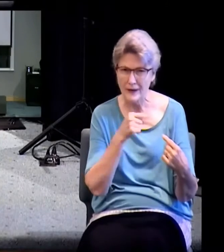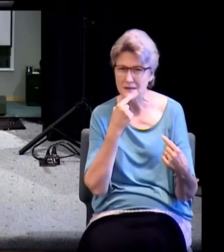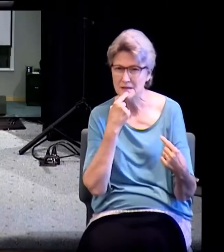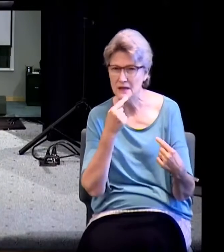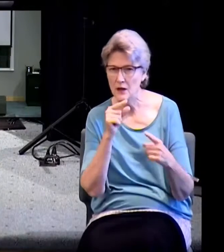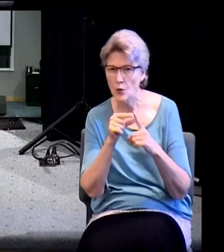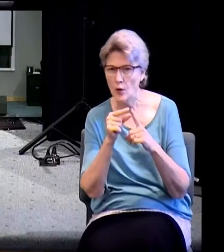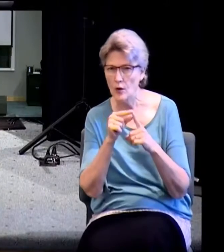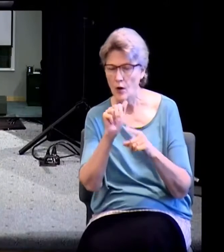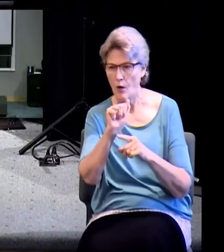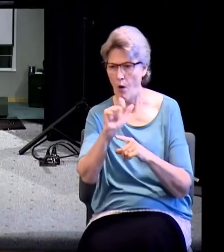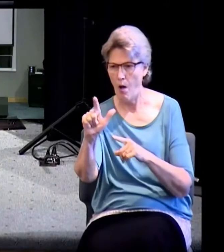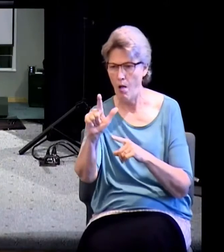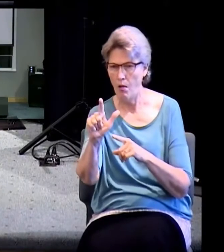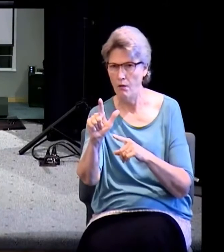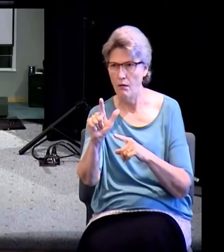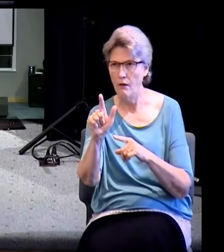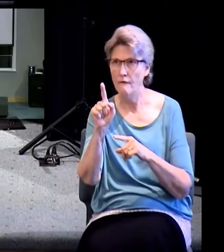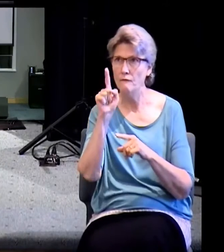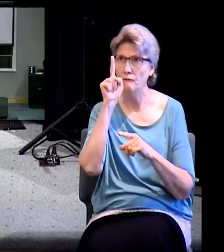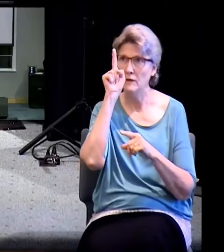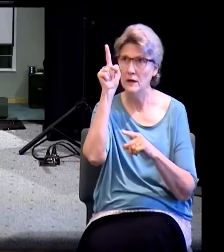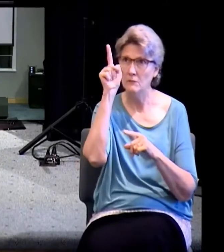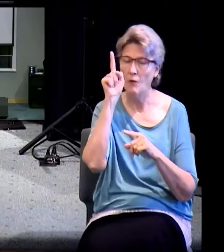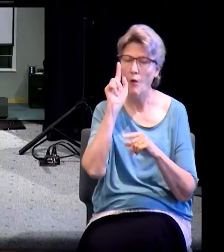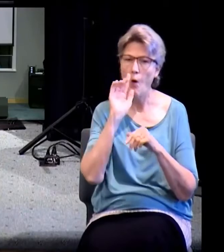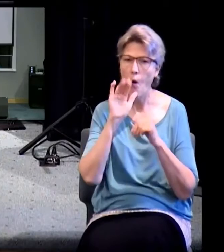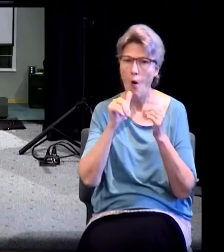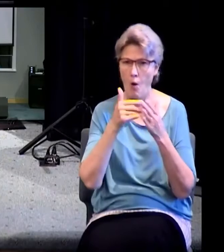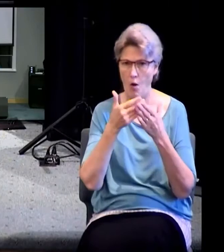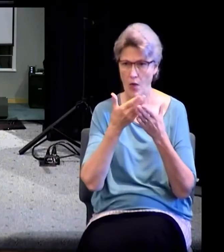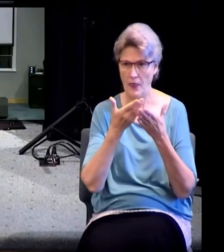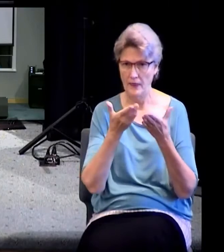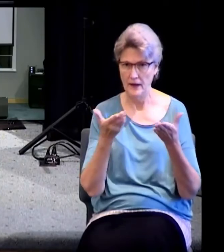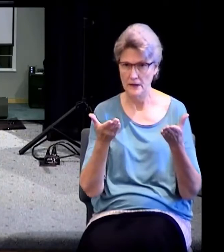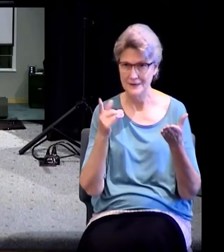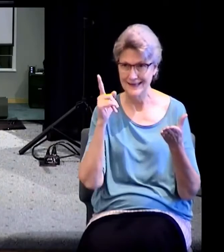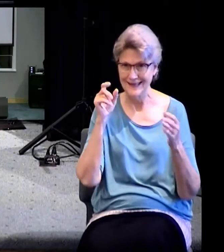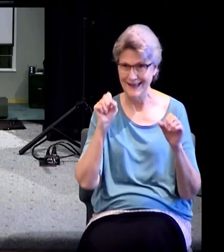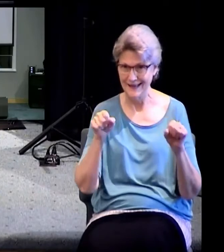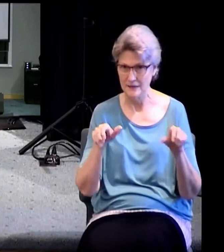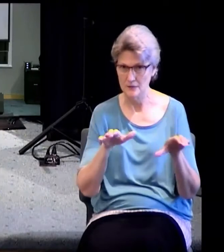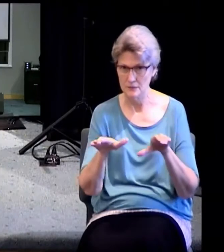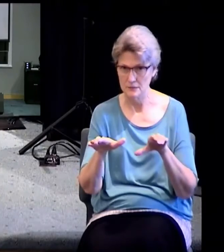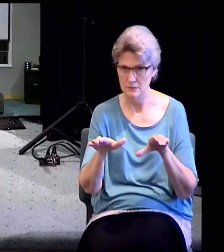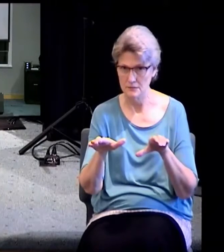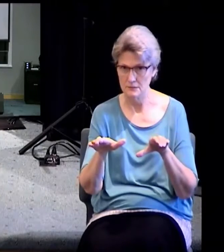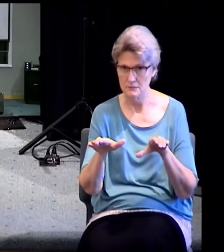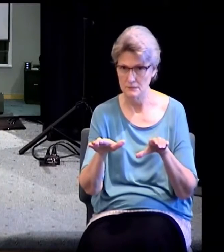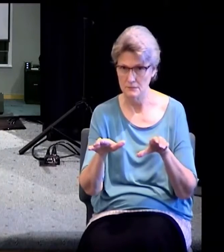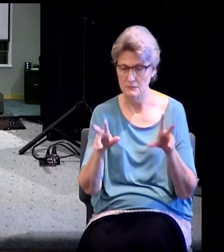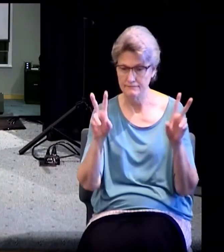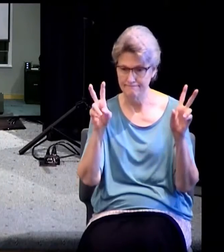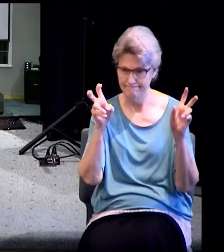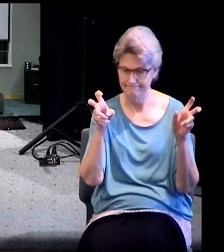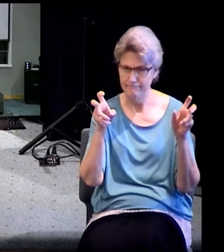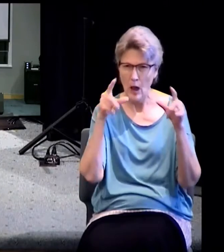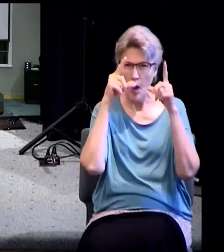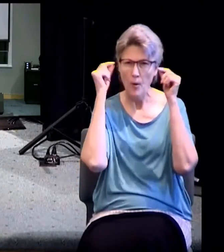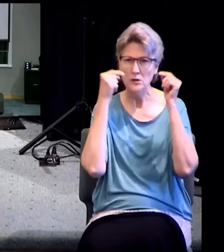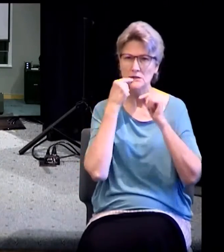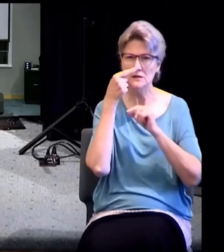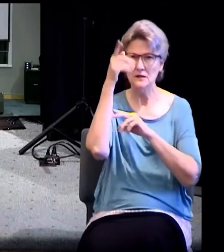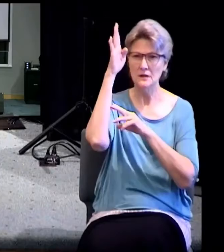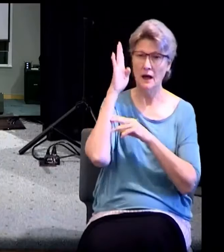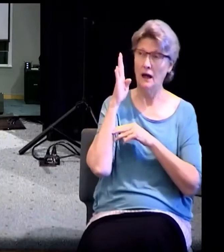Exodus 3:13. And Moses said unto God, behold, when I come unto the children